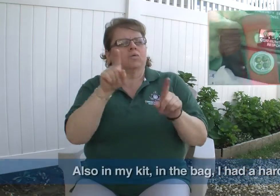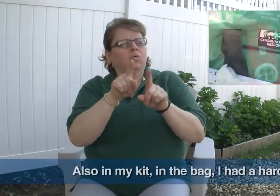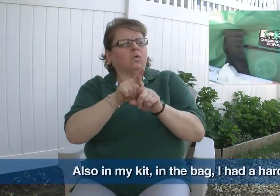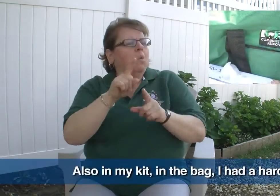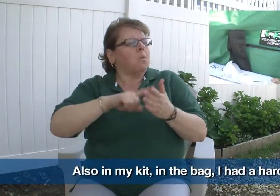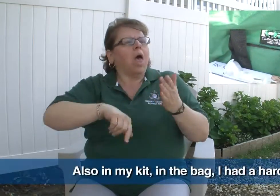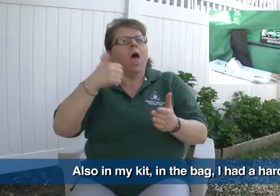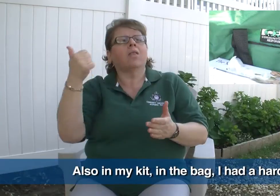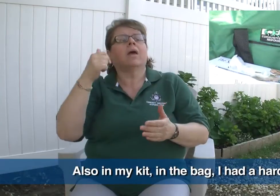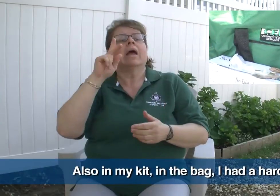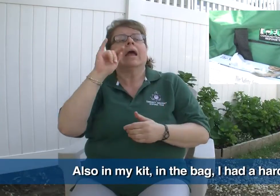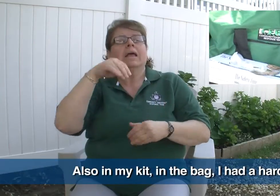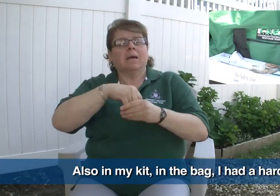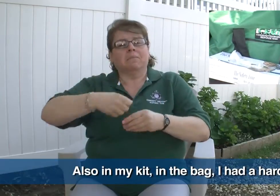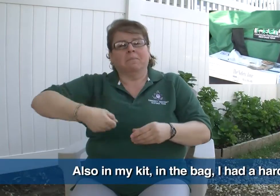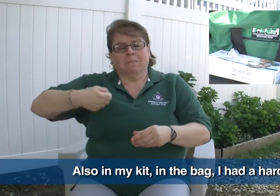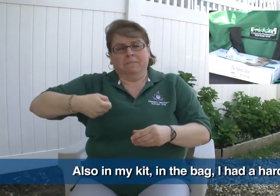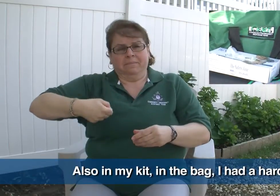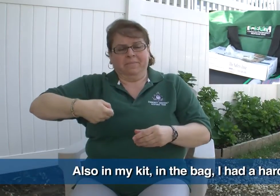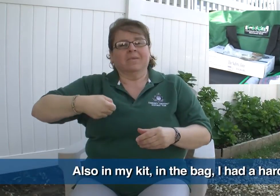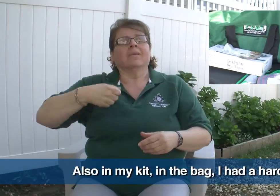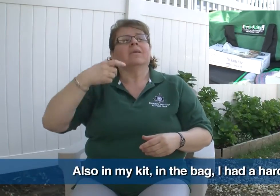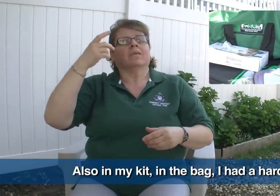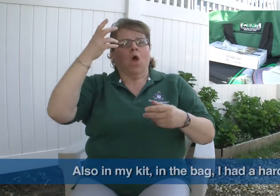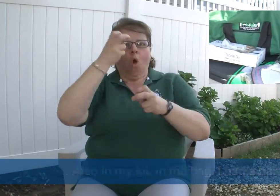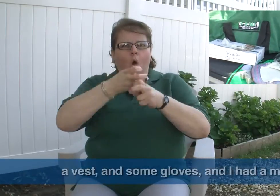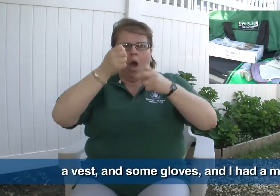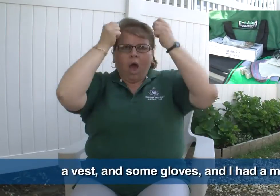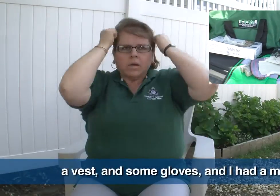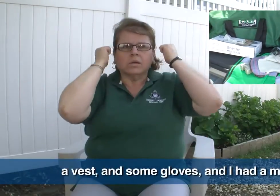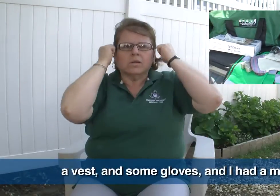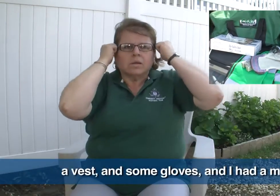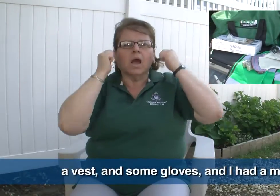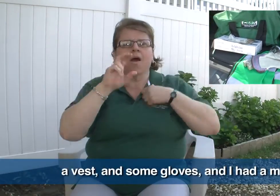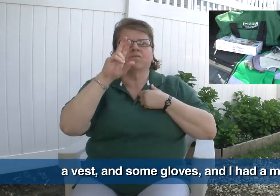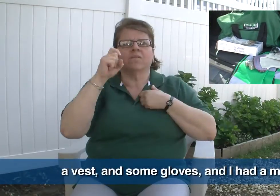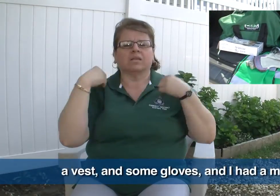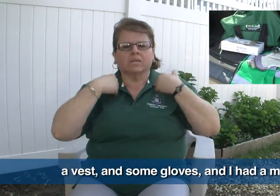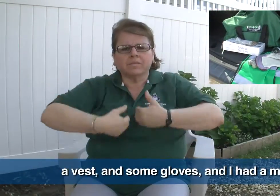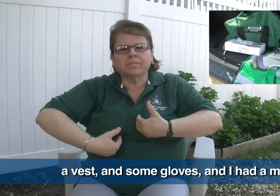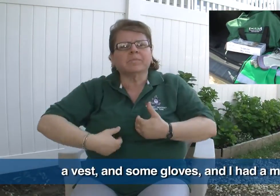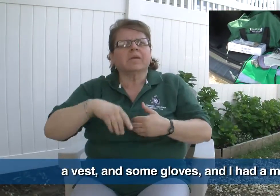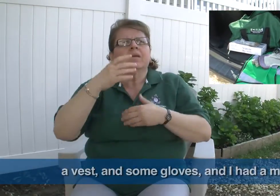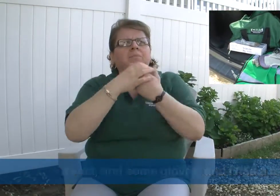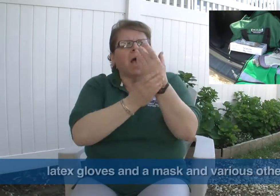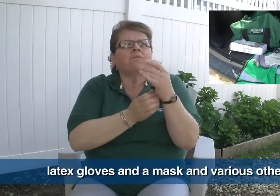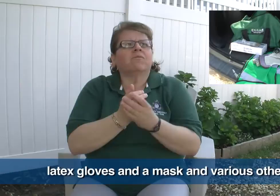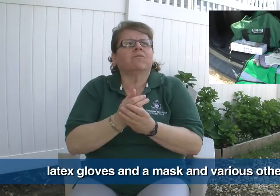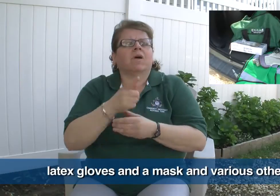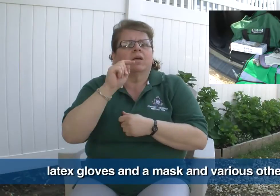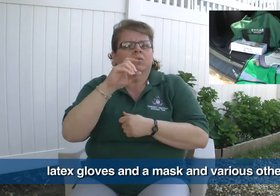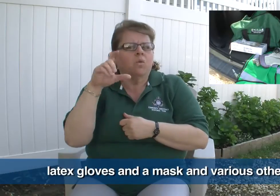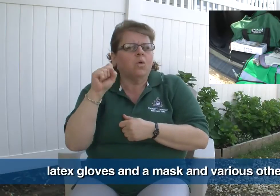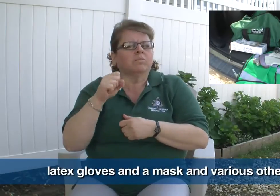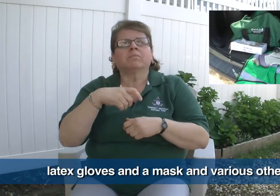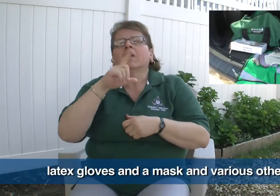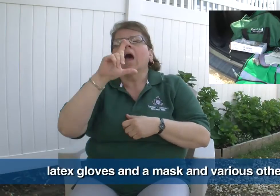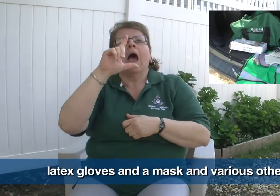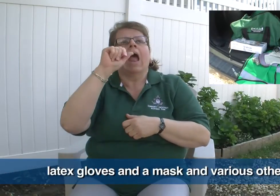Also in my kit, in the bag, I had a hard hat, a vest, and some gloves, and I had a mask, latex gloves, and a mask, and various